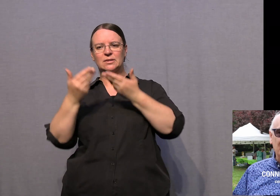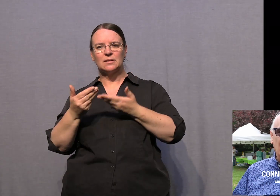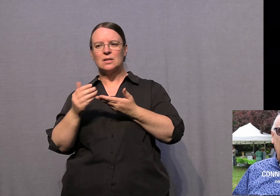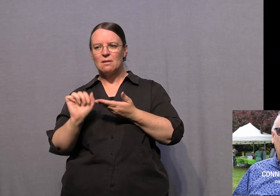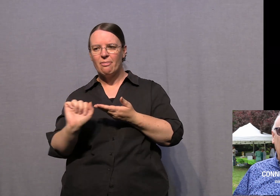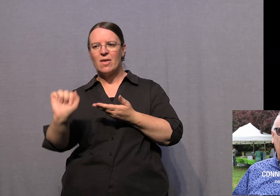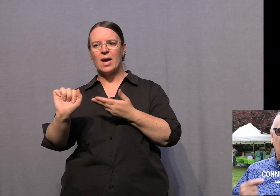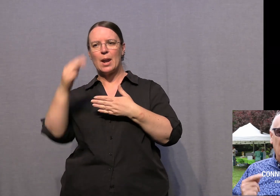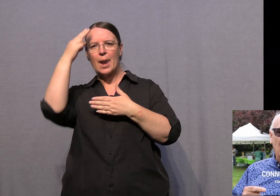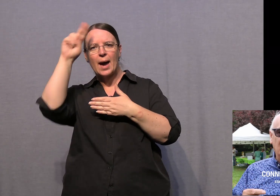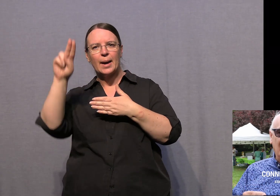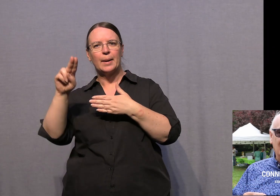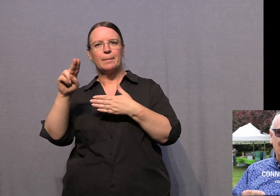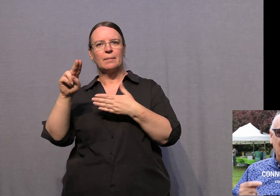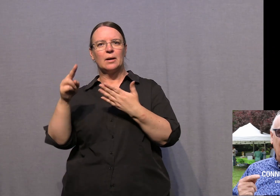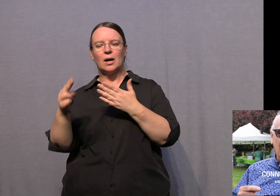details at